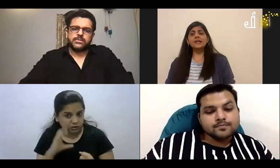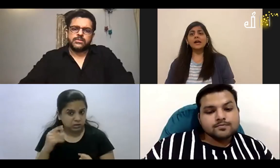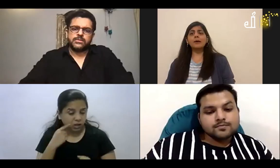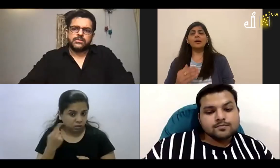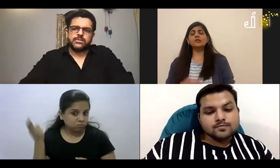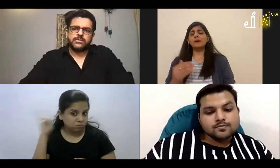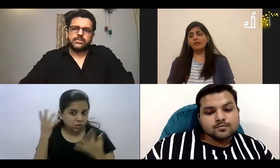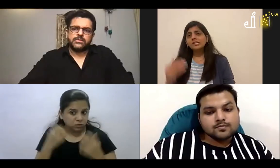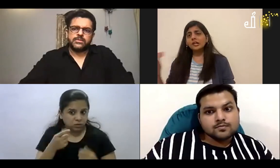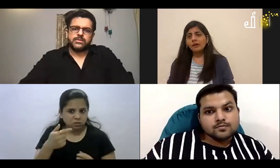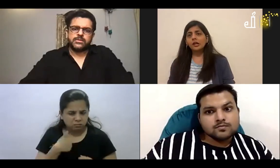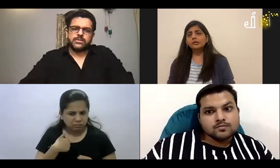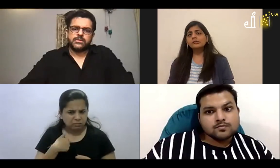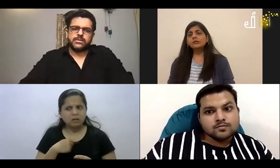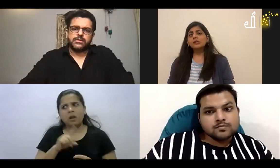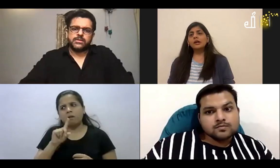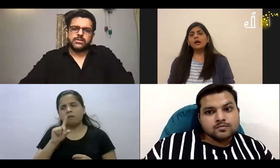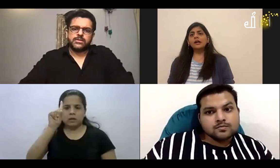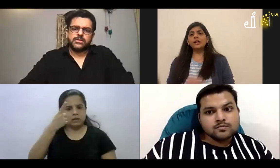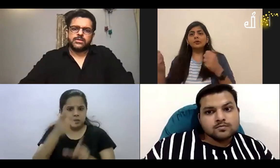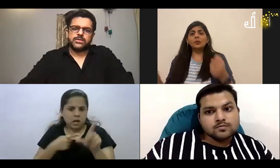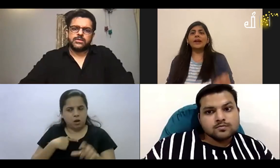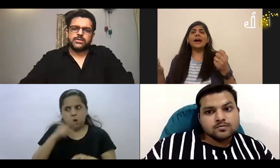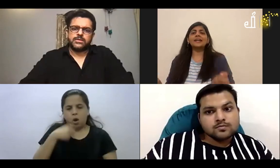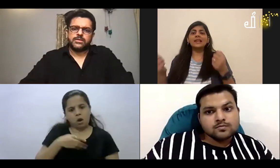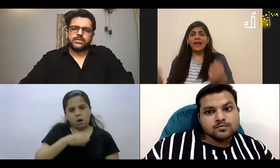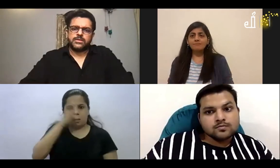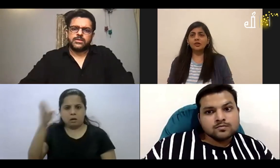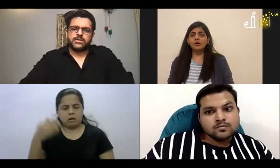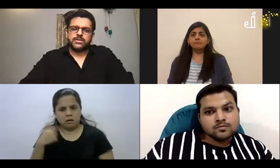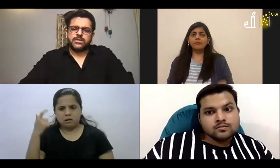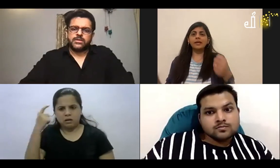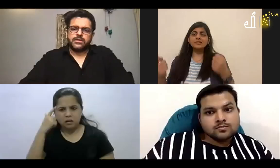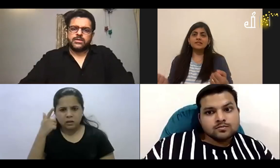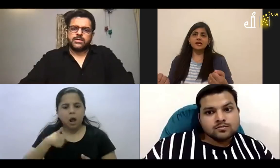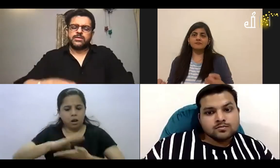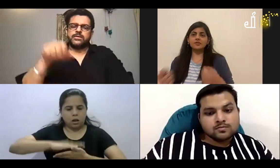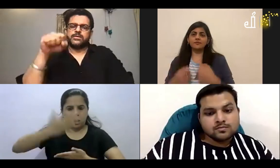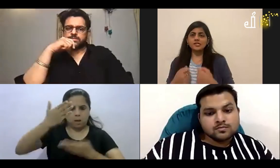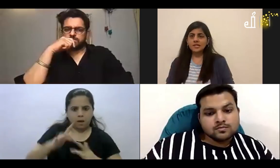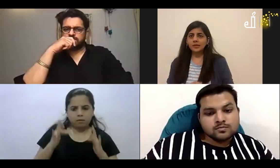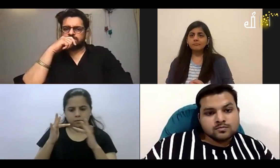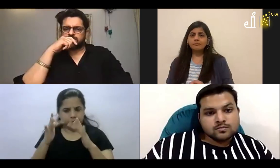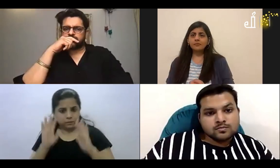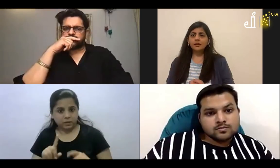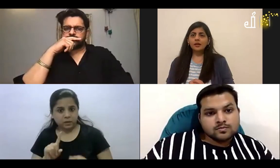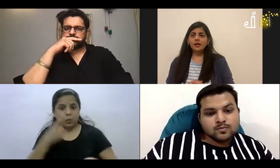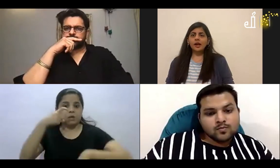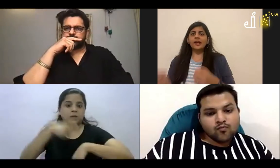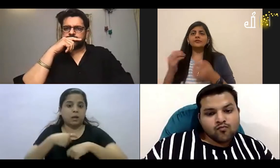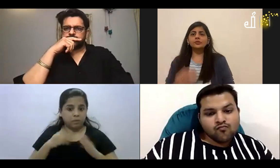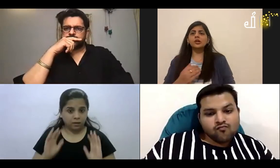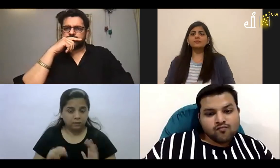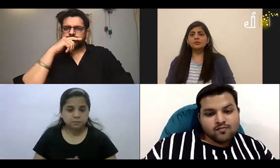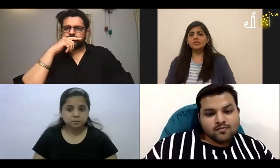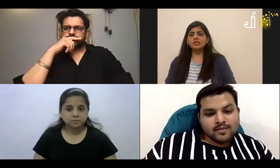by the time I went into my first year of college, that was when I had the laptop and internet for the first time. And